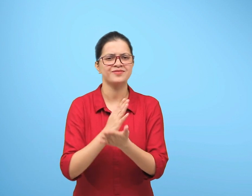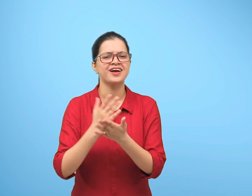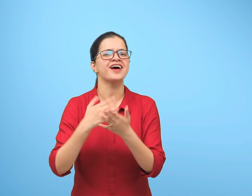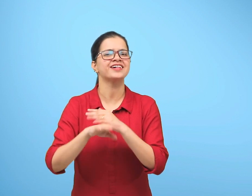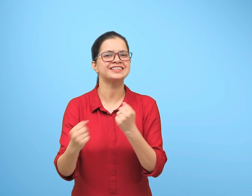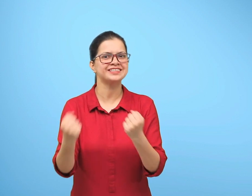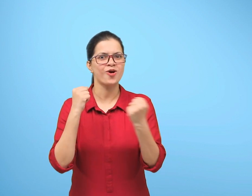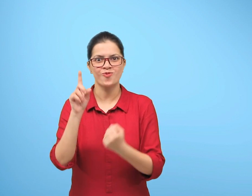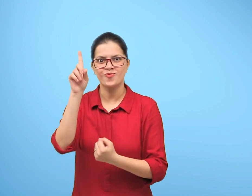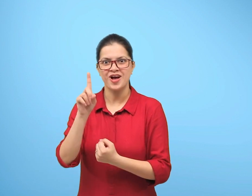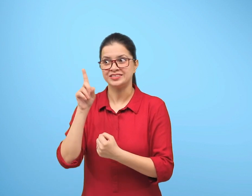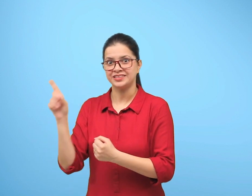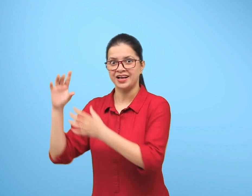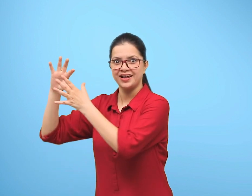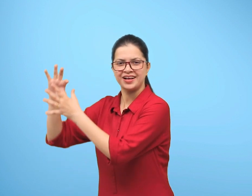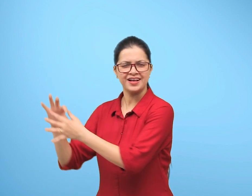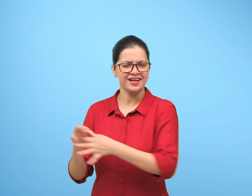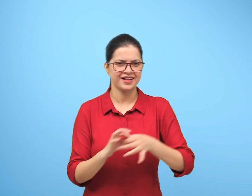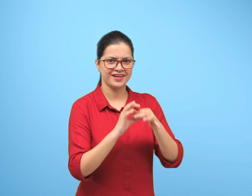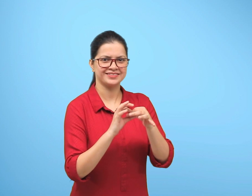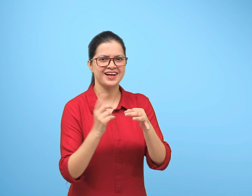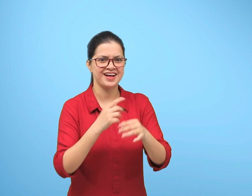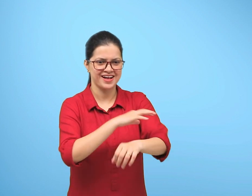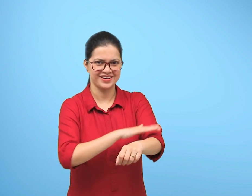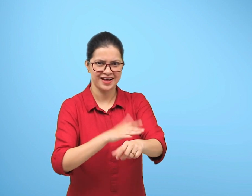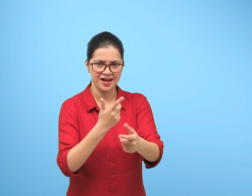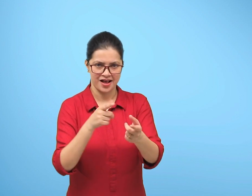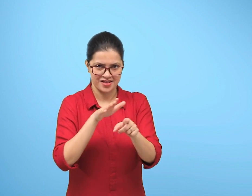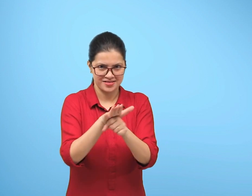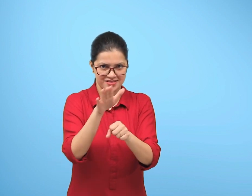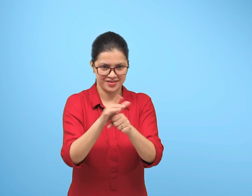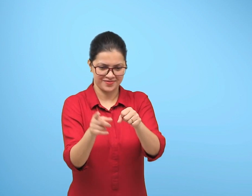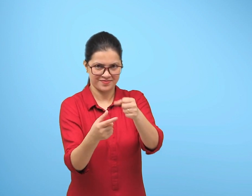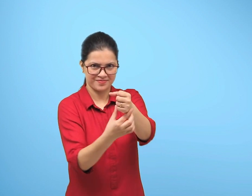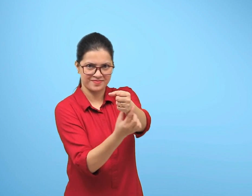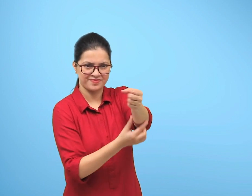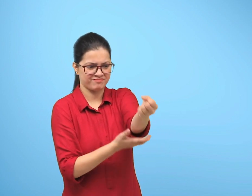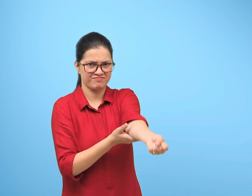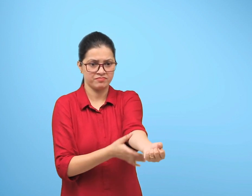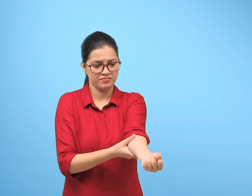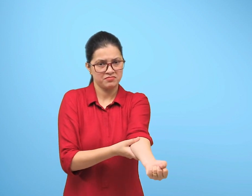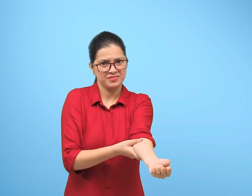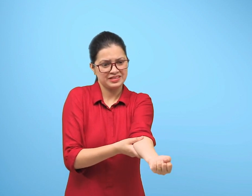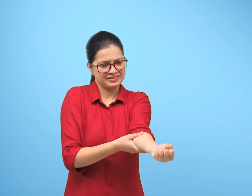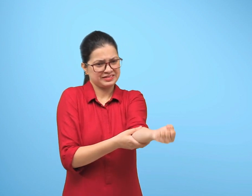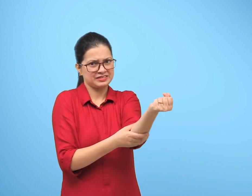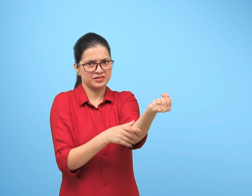in activity 1, for instance, you tied a scale on your arm and disabled the elbow